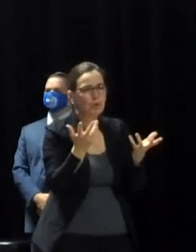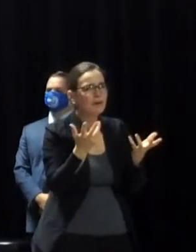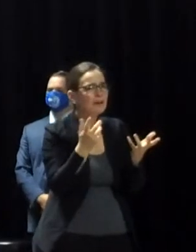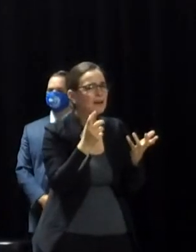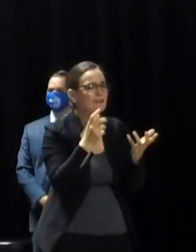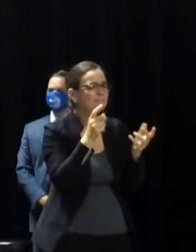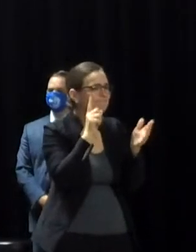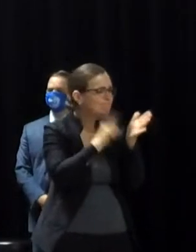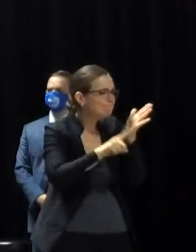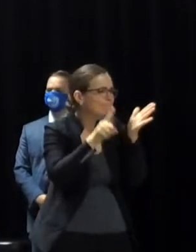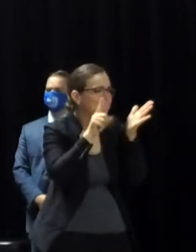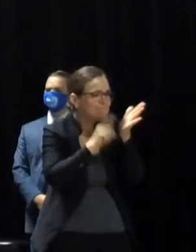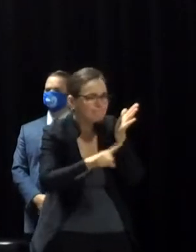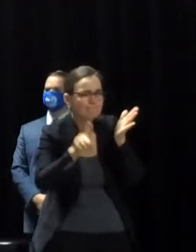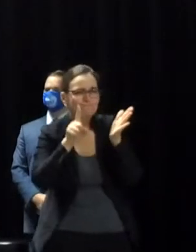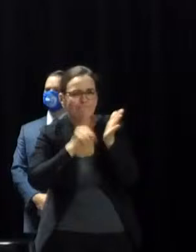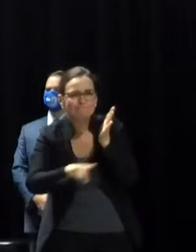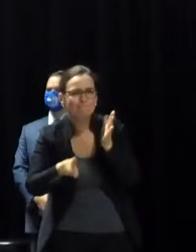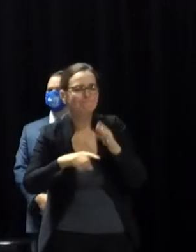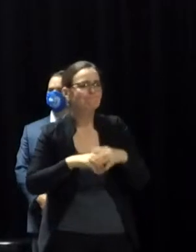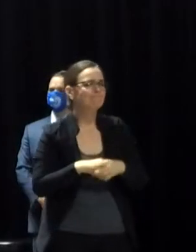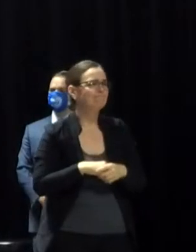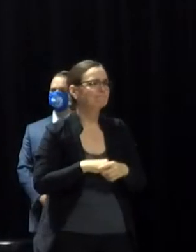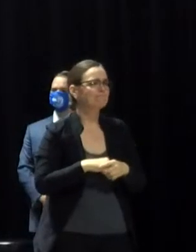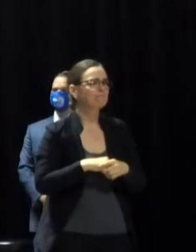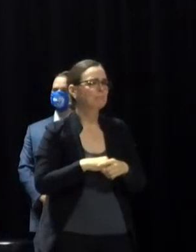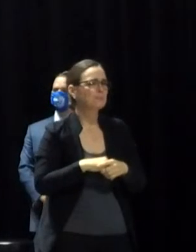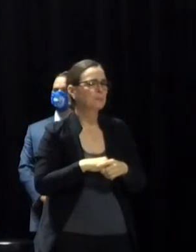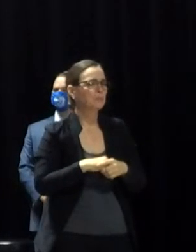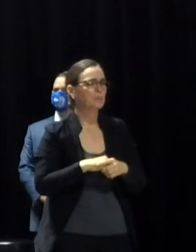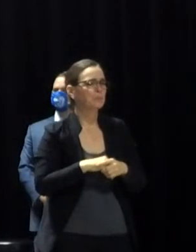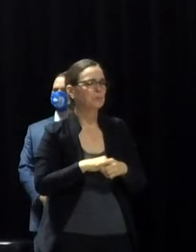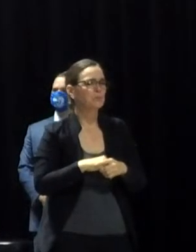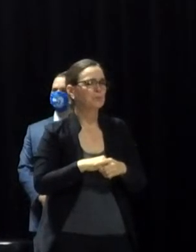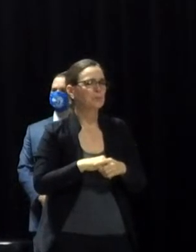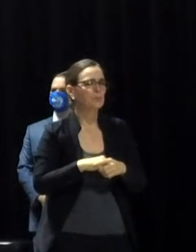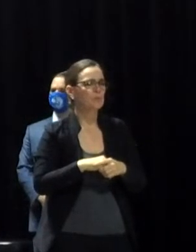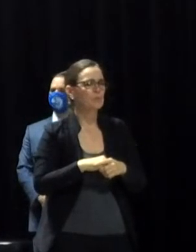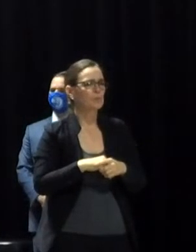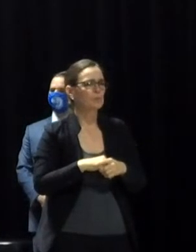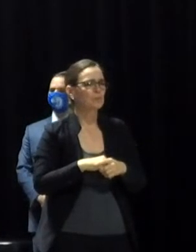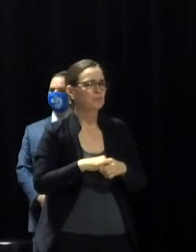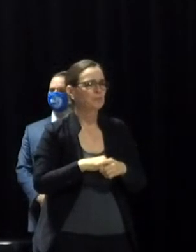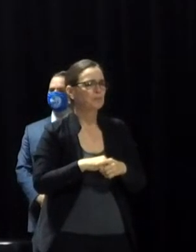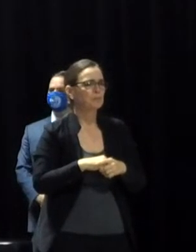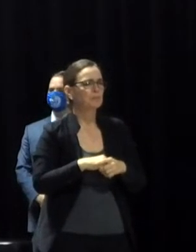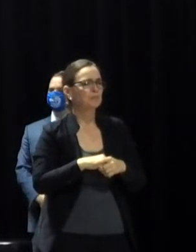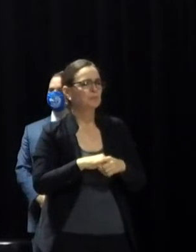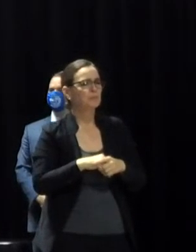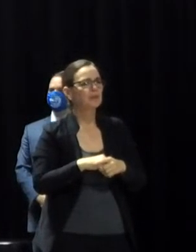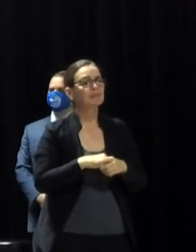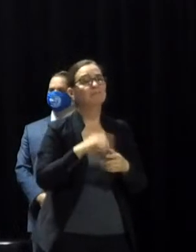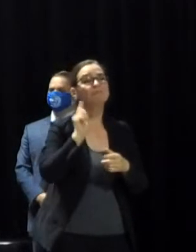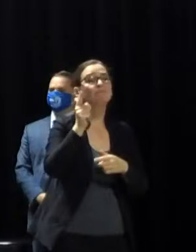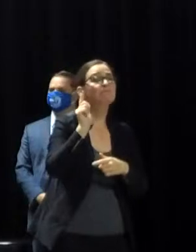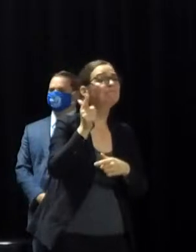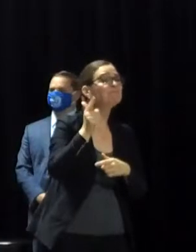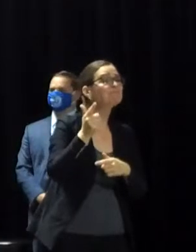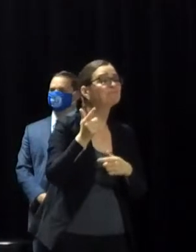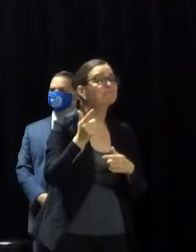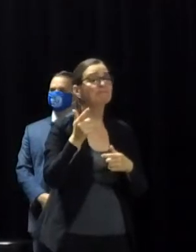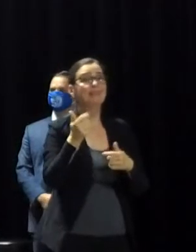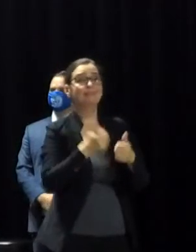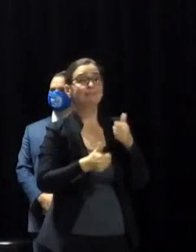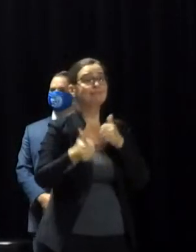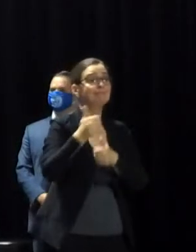So what county executive has been continue to convey that for last several weeks, and then reminding people, I'm here to